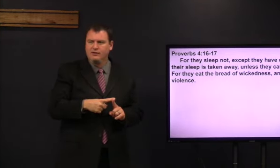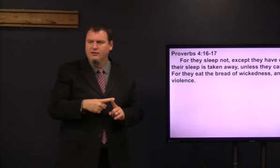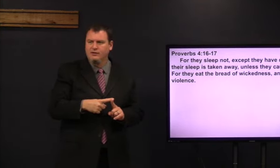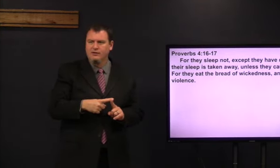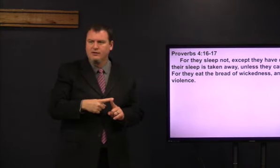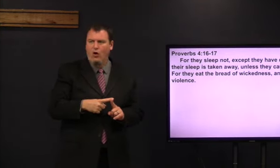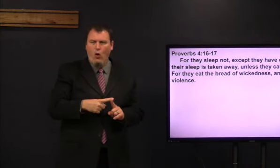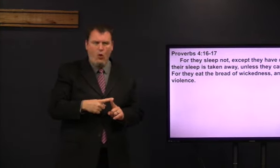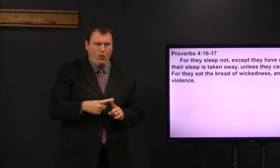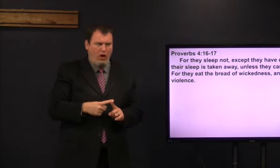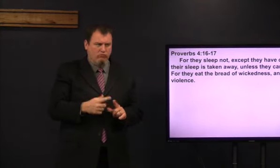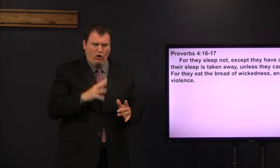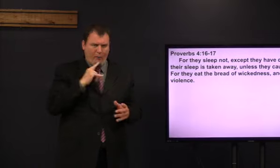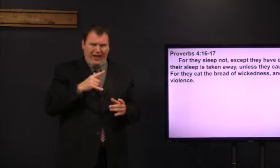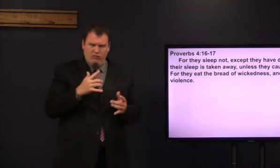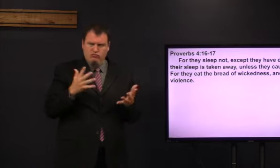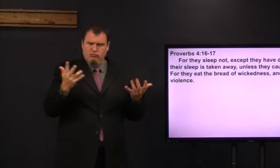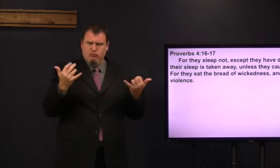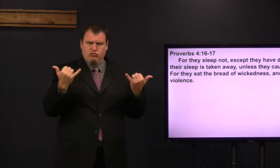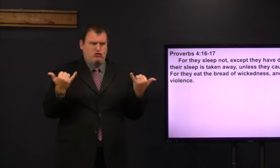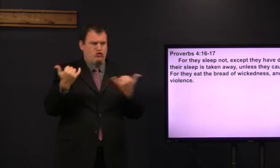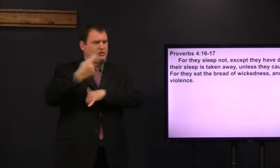happens. Oh, no.